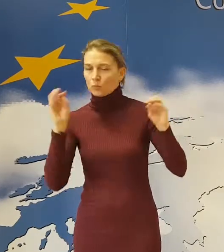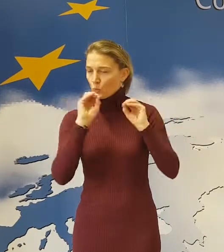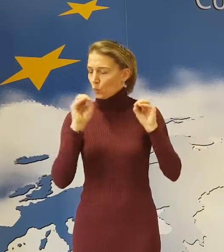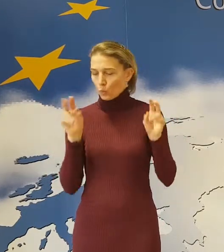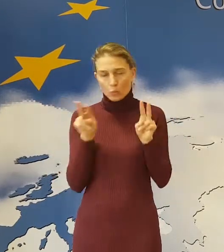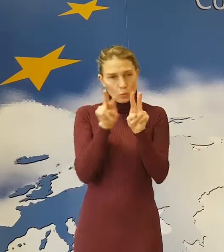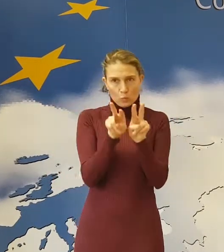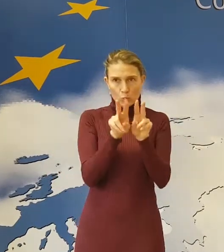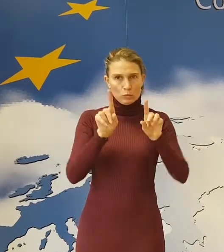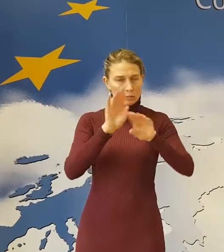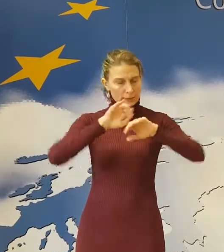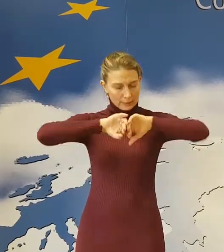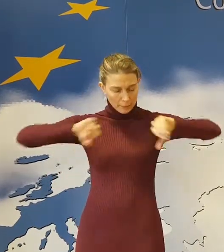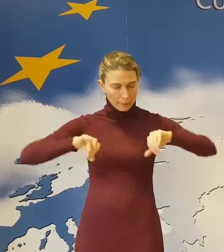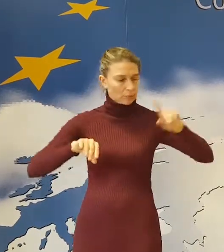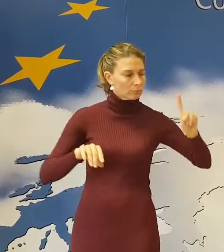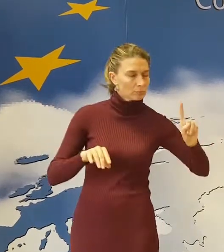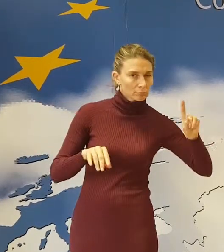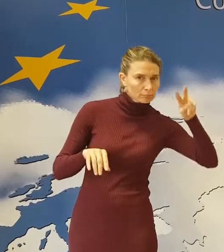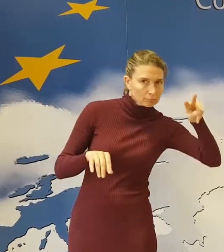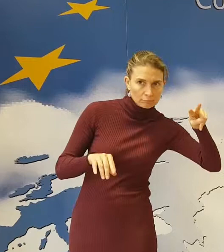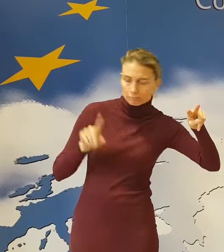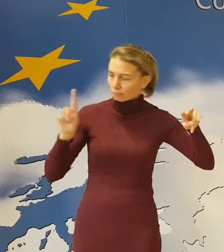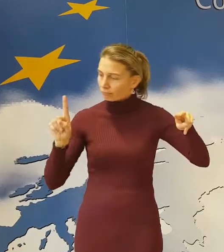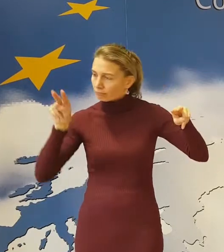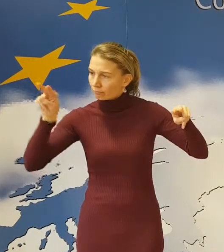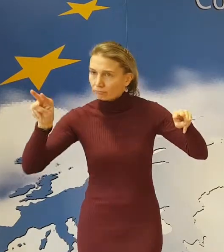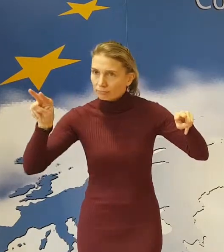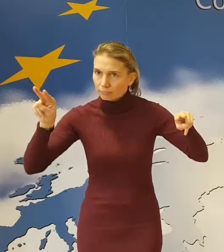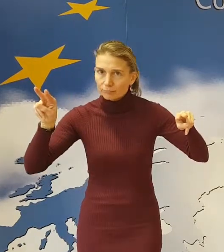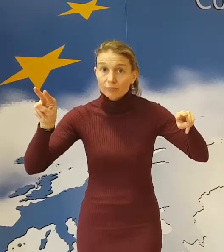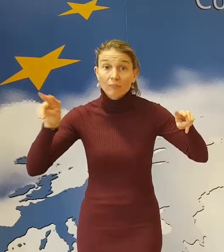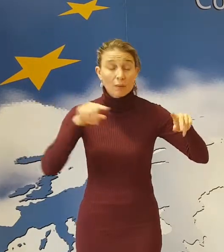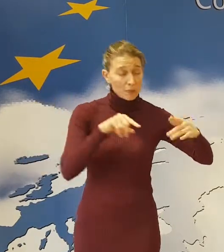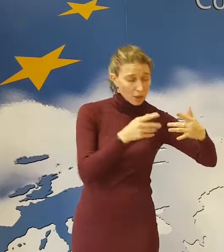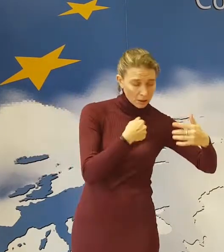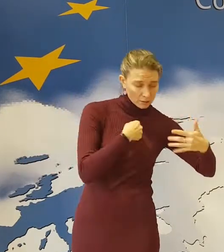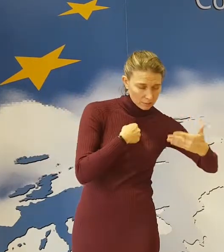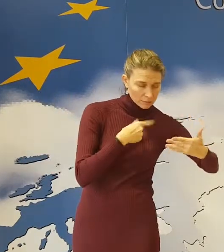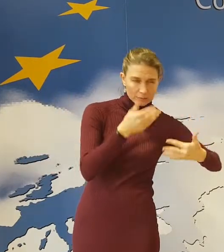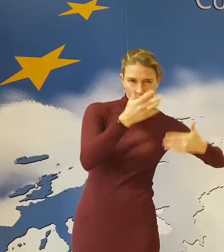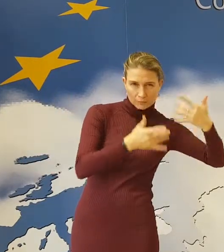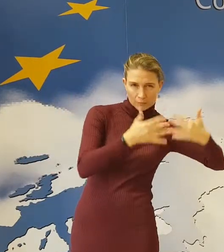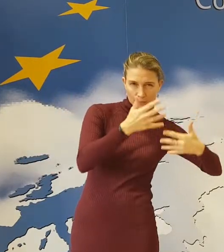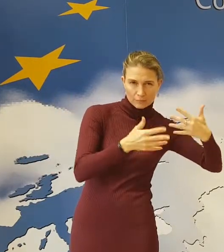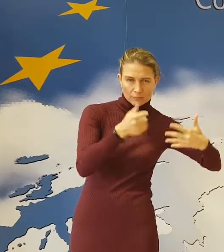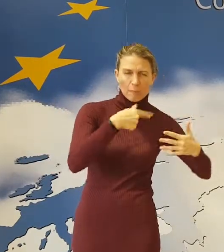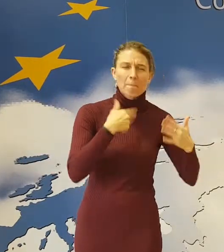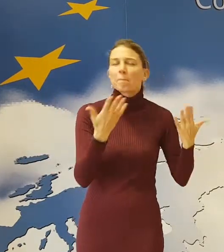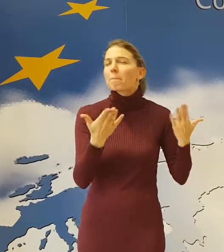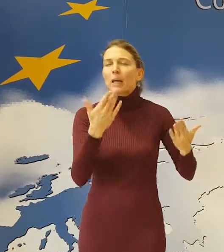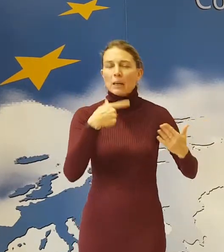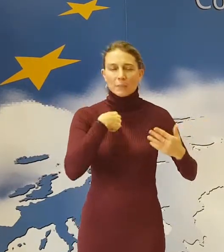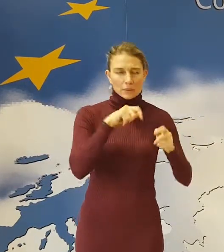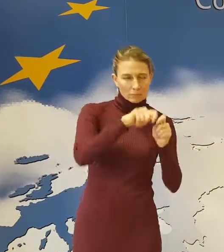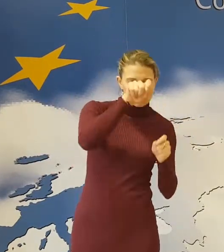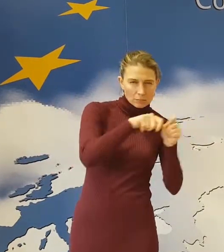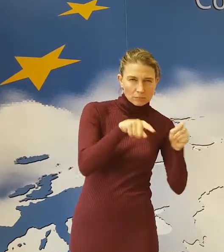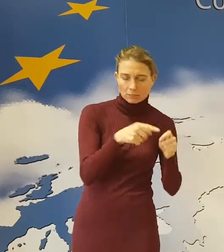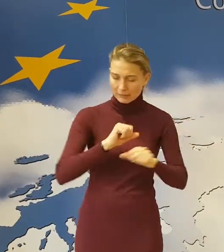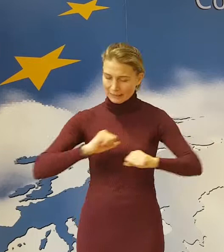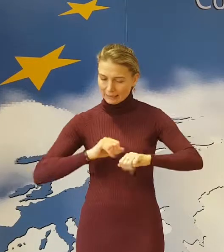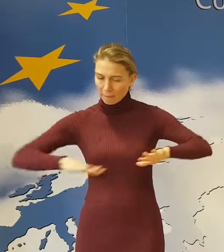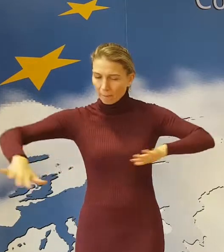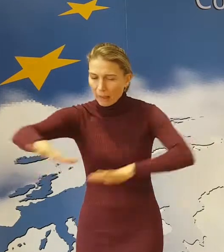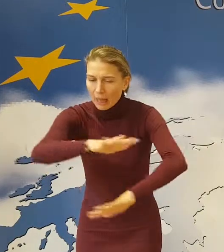They have a scoring instrument, they have certain criteria defined what they should look at, for example, the use of space, non-manual